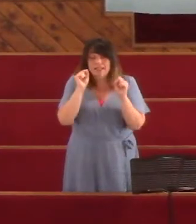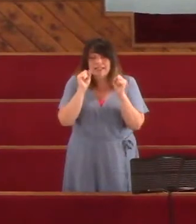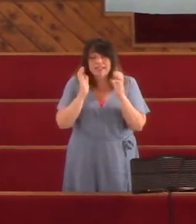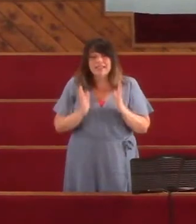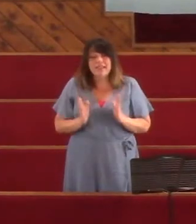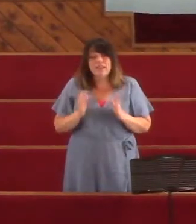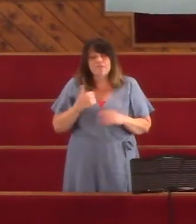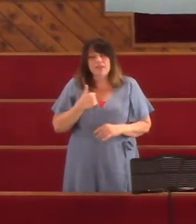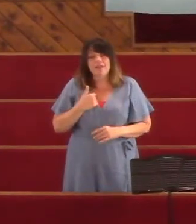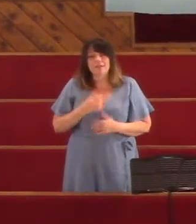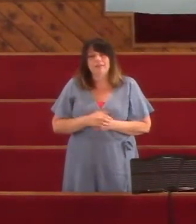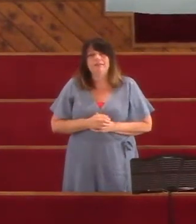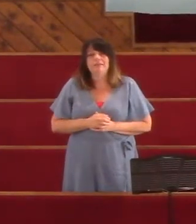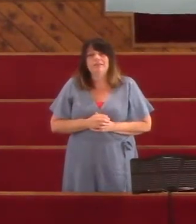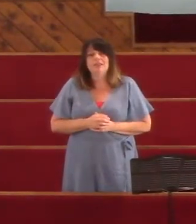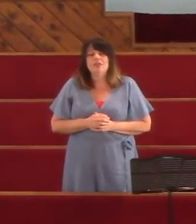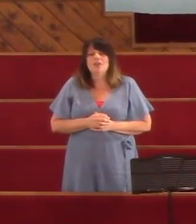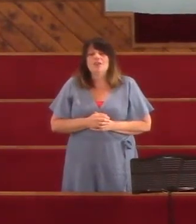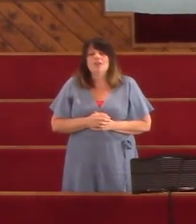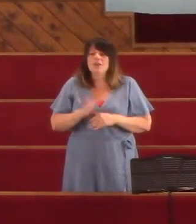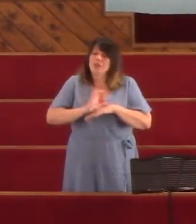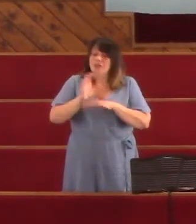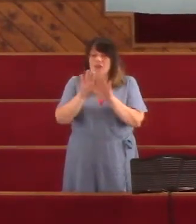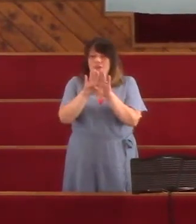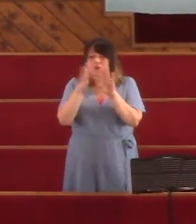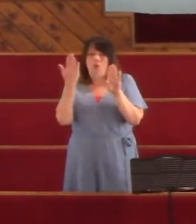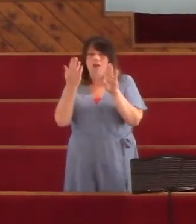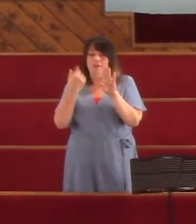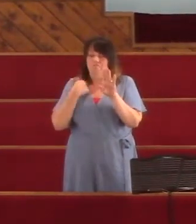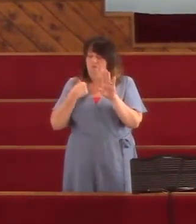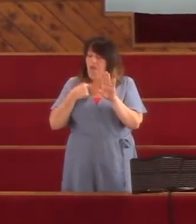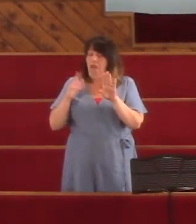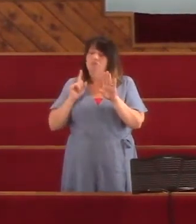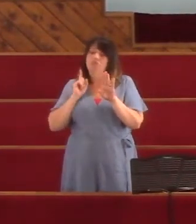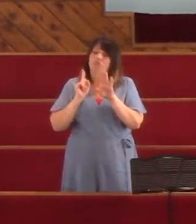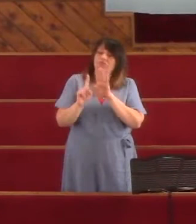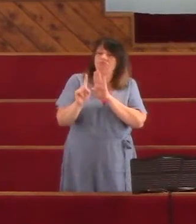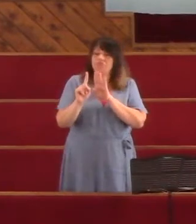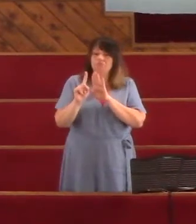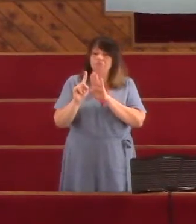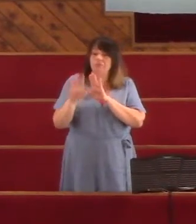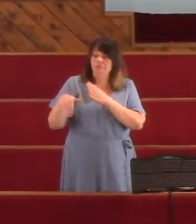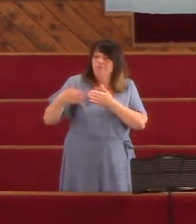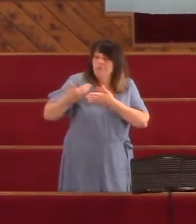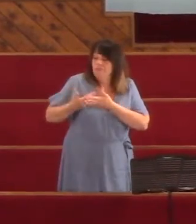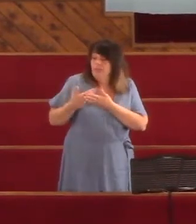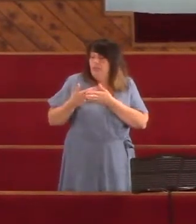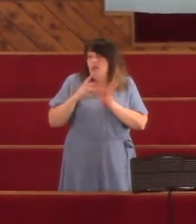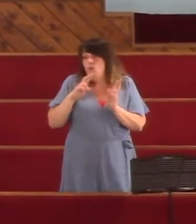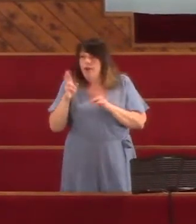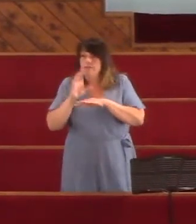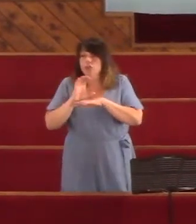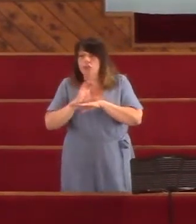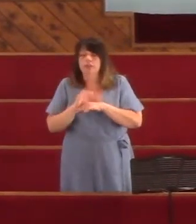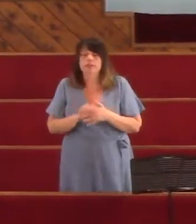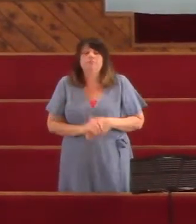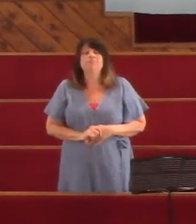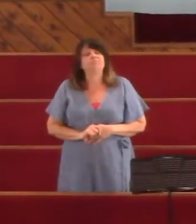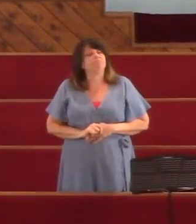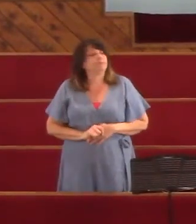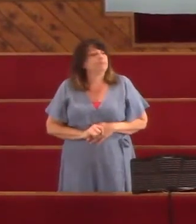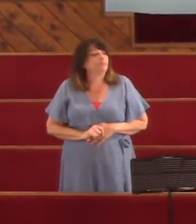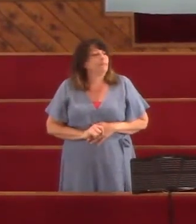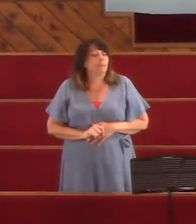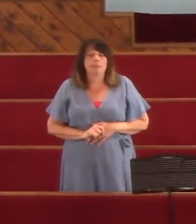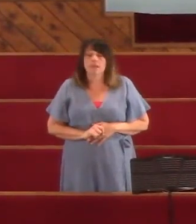1972. When the doors of the church were open, we were there, my friend, to go to church. But now it's been